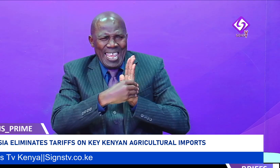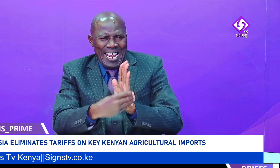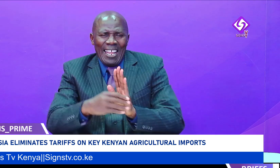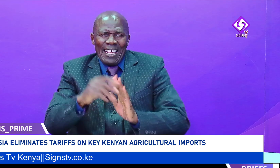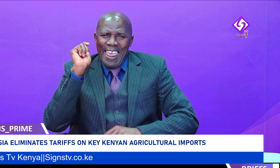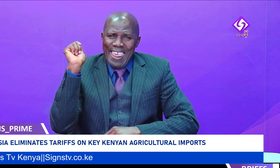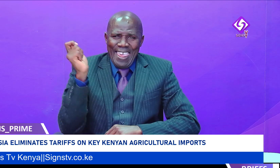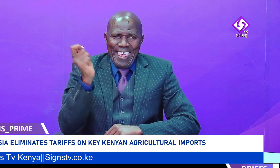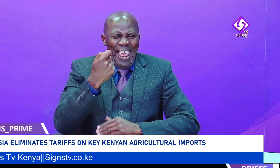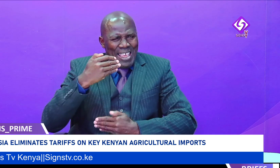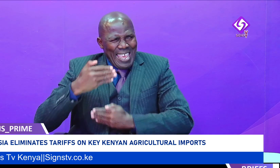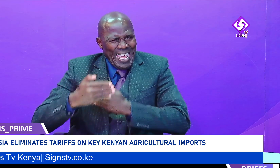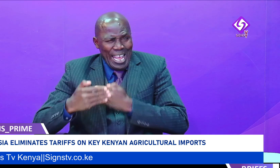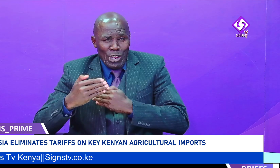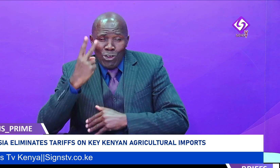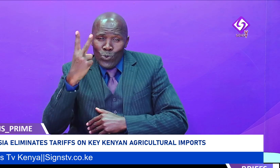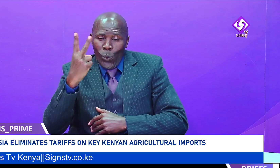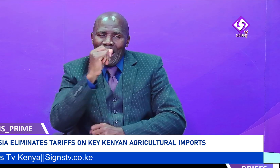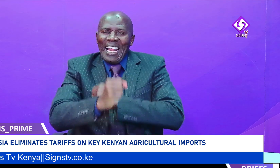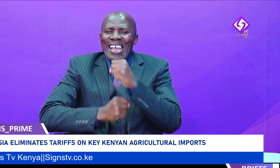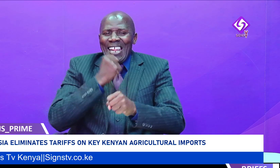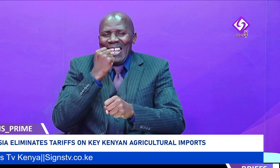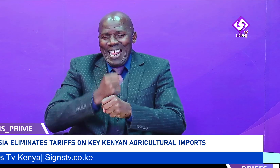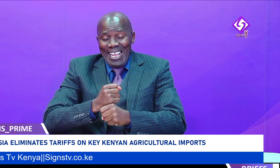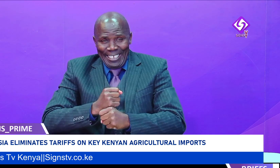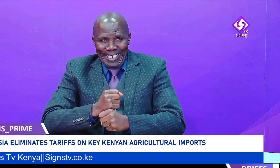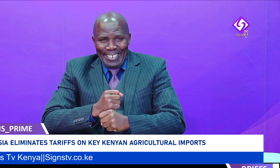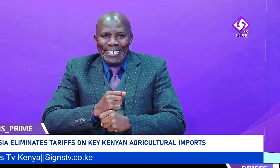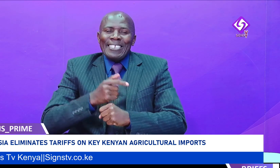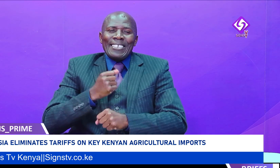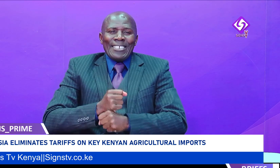Malaysian premier to Kenya in nearly 2 decades.